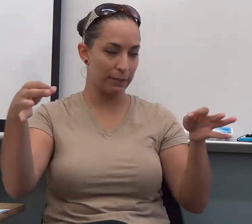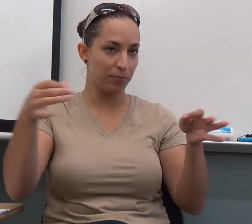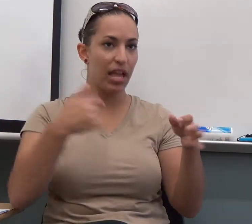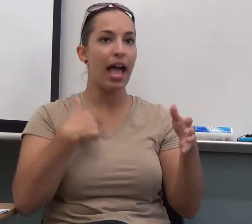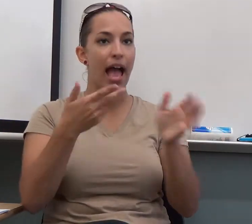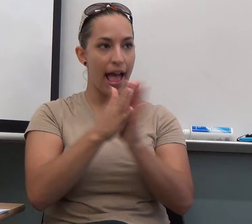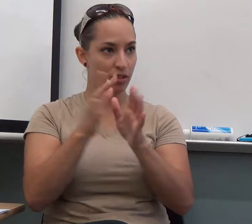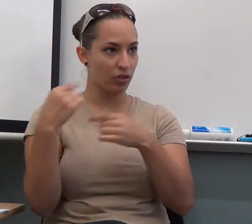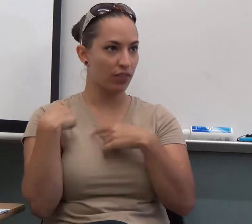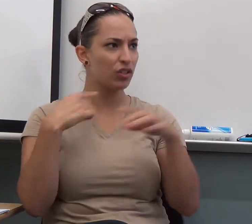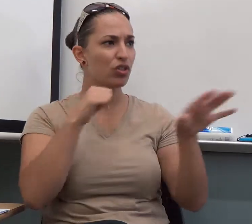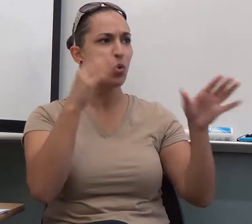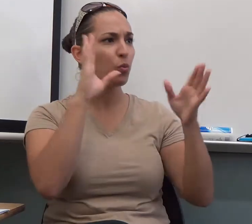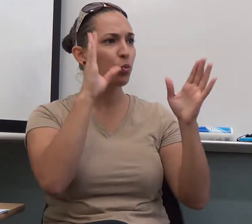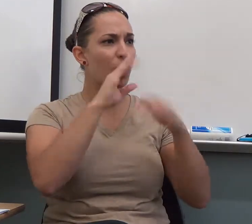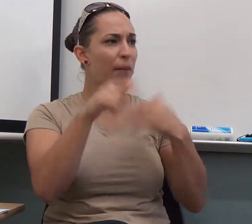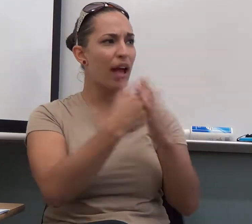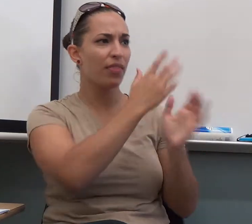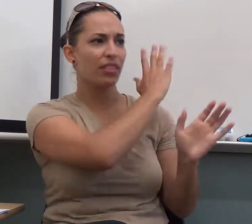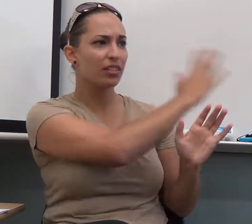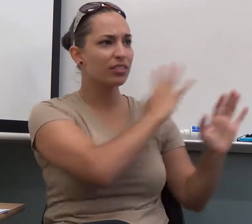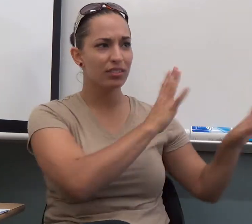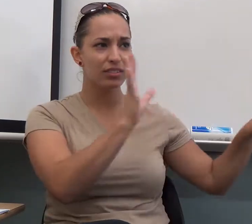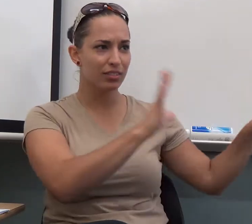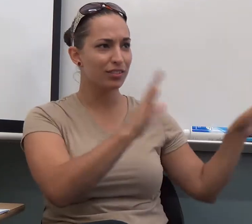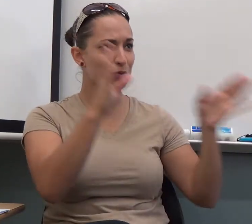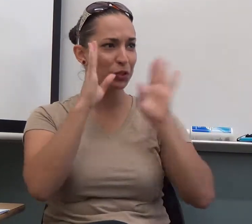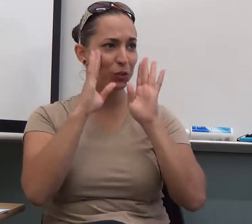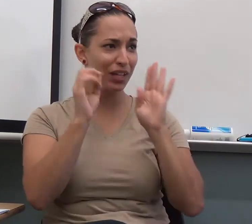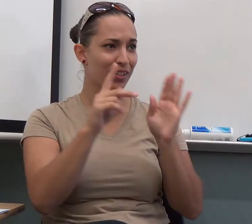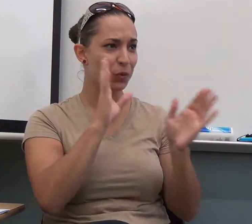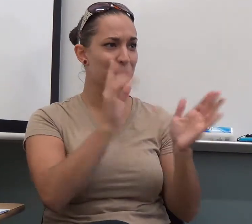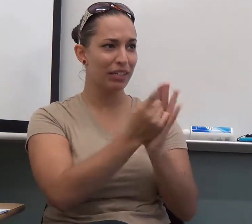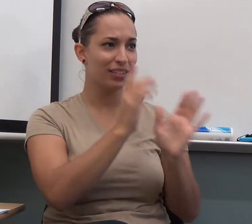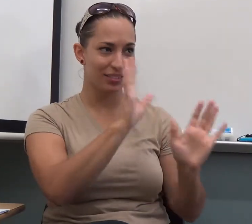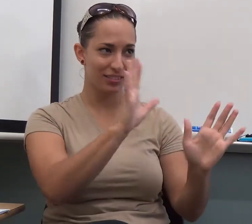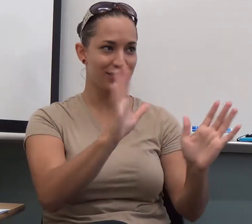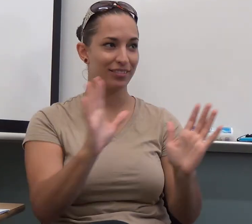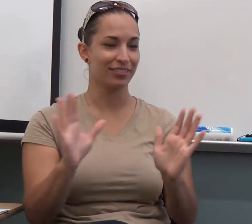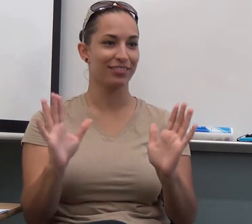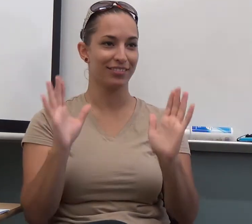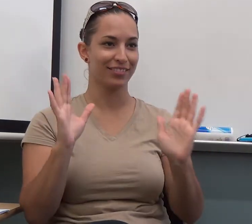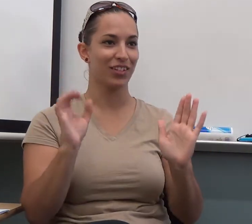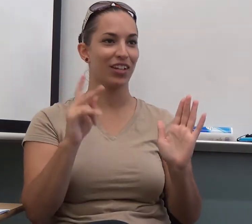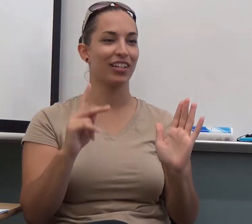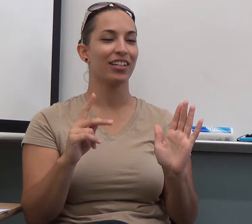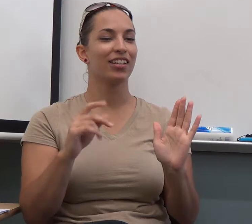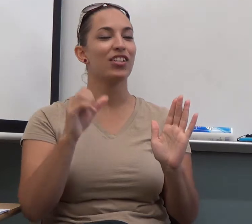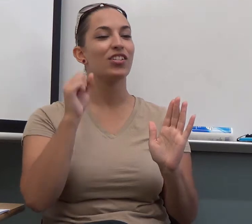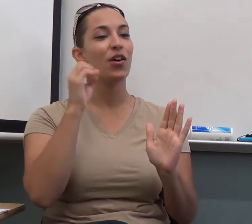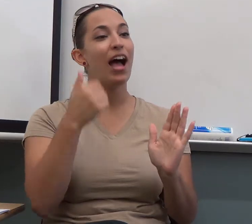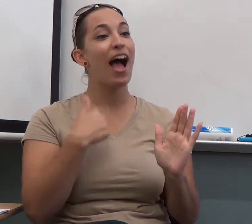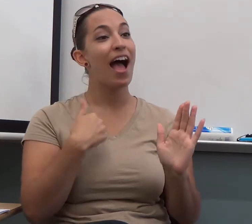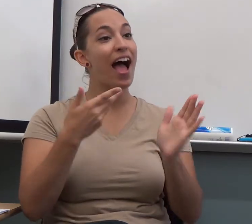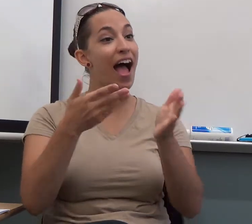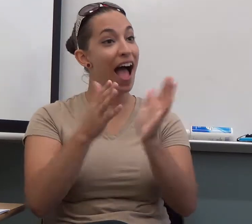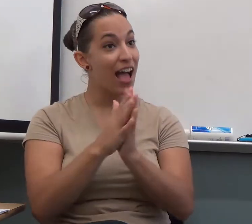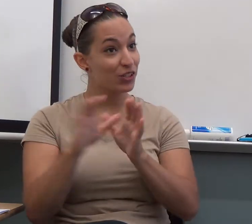what's on the board. Hi. It's okay, Charlie. You'll get a minute. Okay? So I asked you guys to do that because I wanted you to